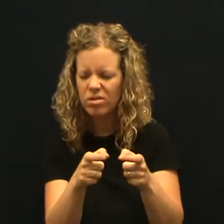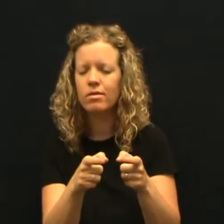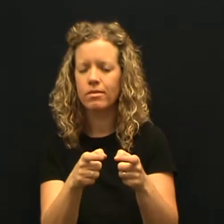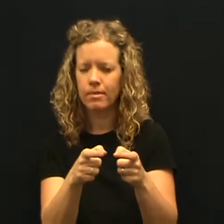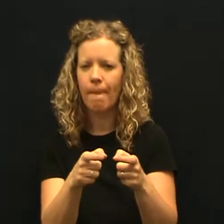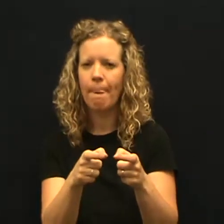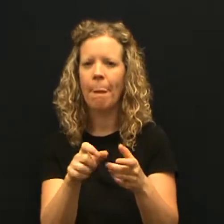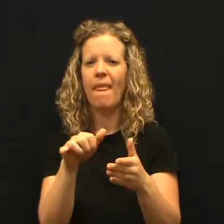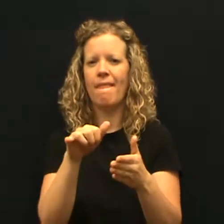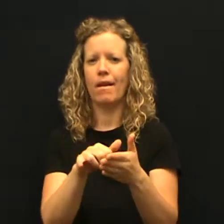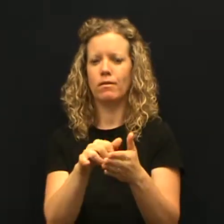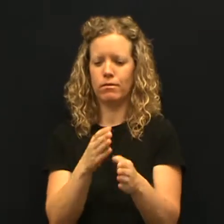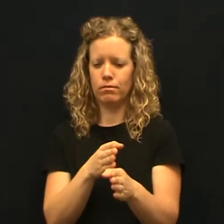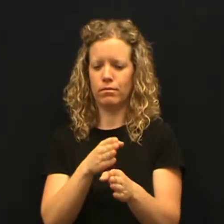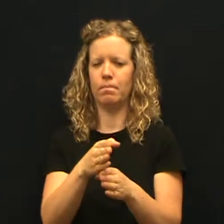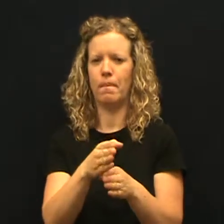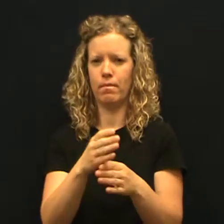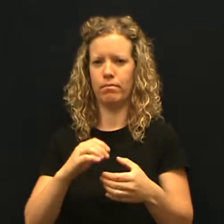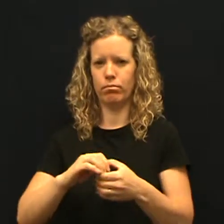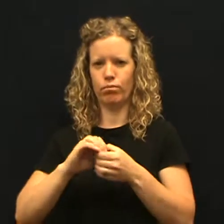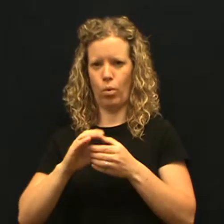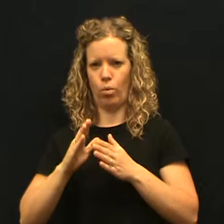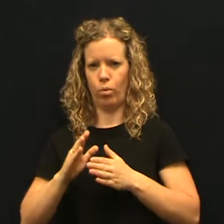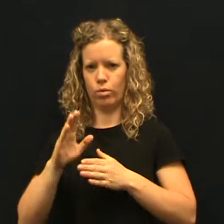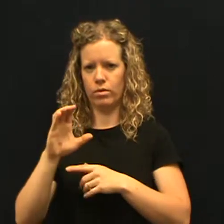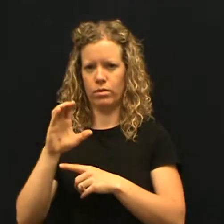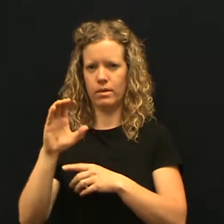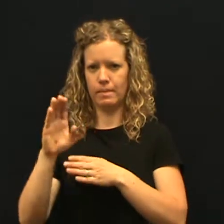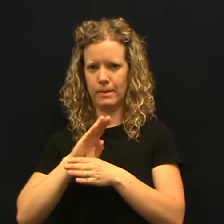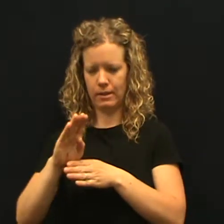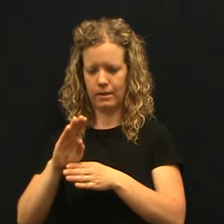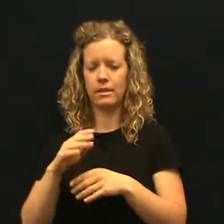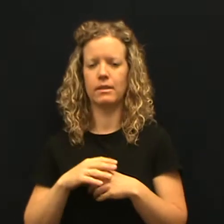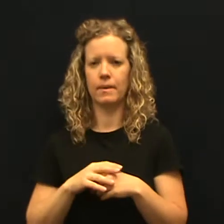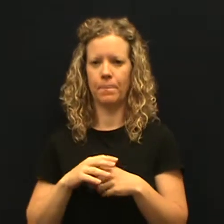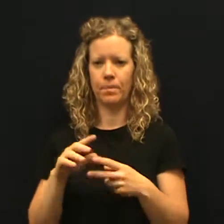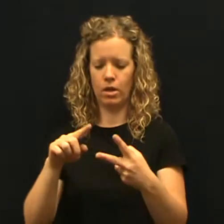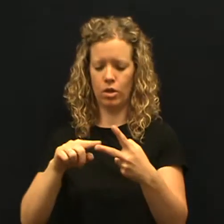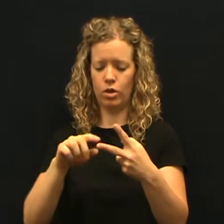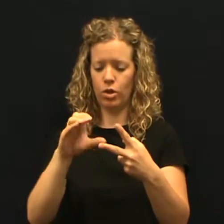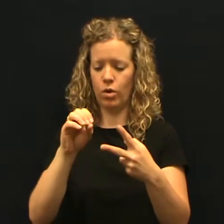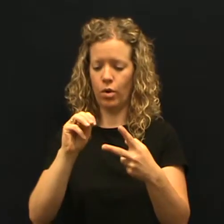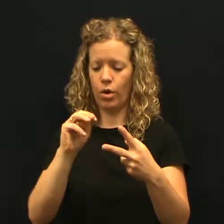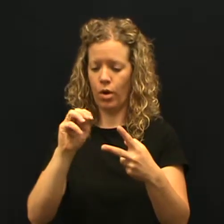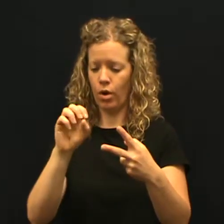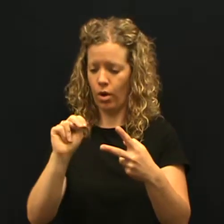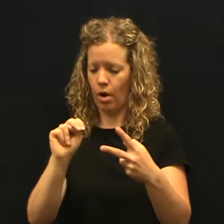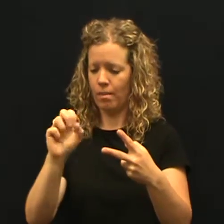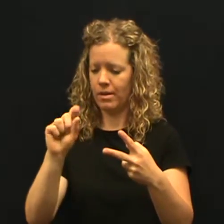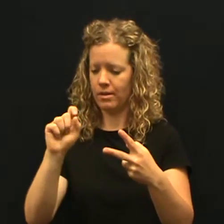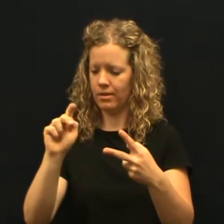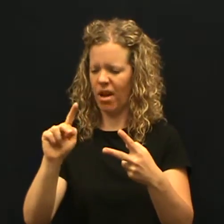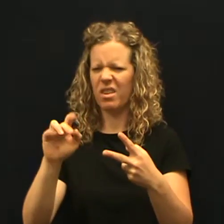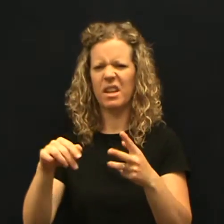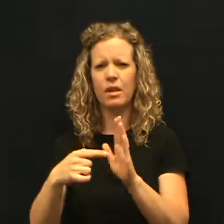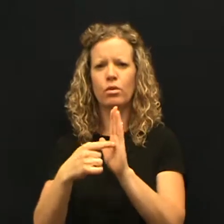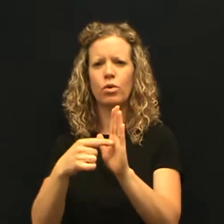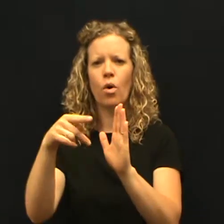those are the main owners of the company. So you see common stock, it shows the par value of the stock, and that's what